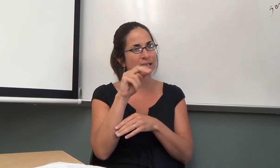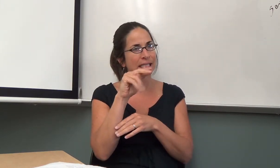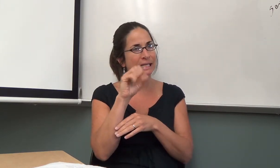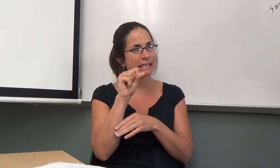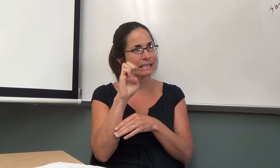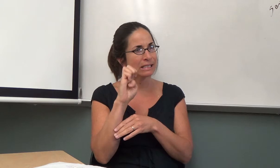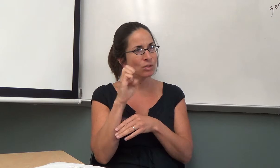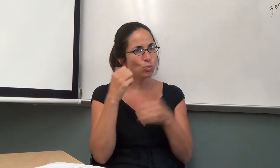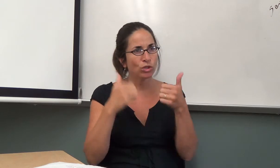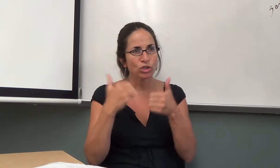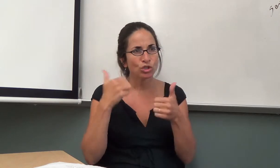Present.